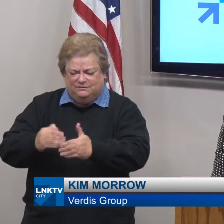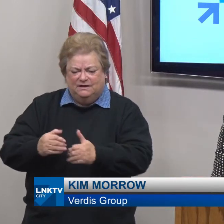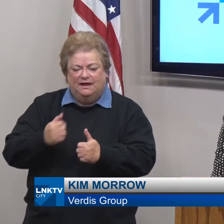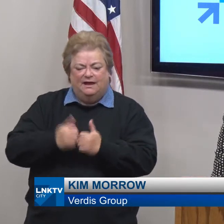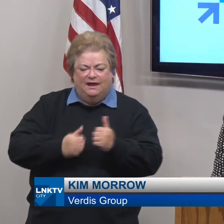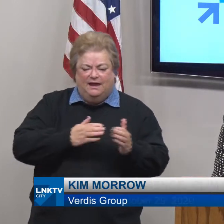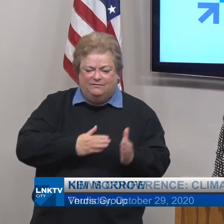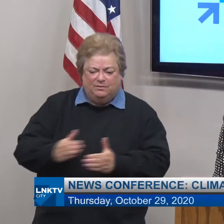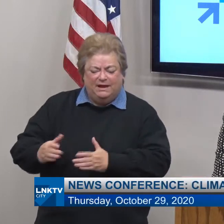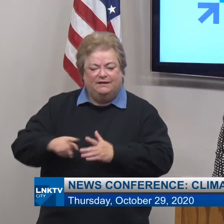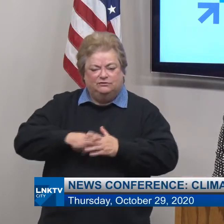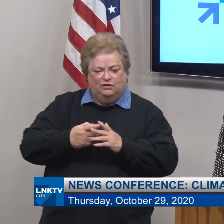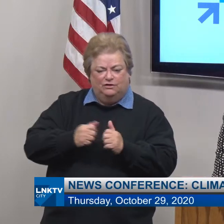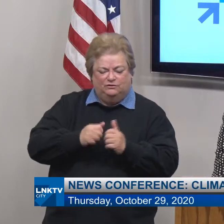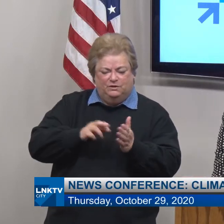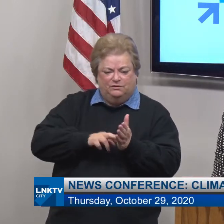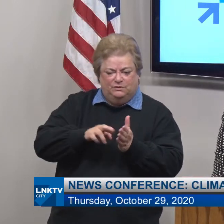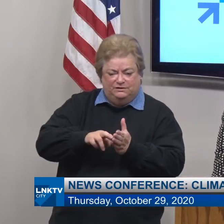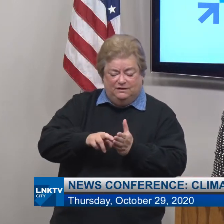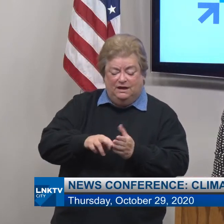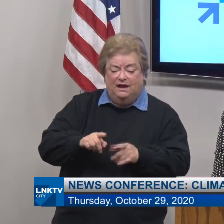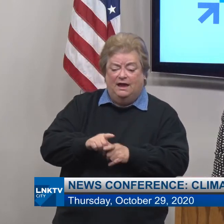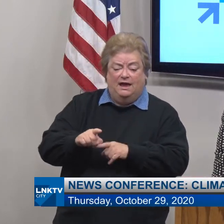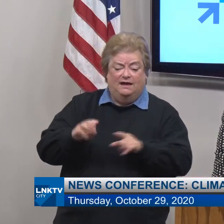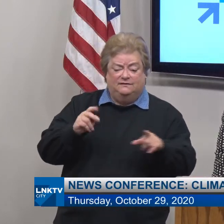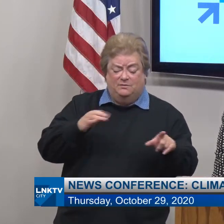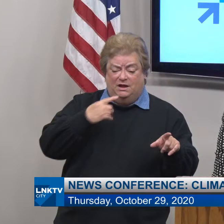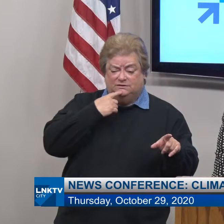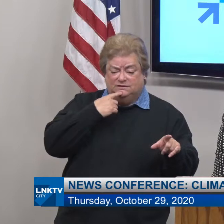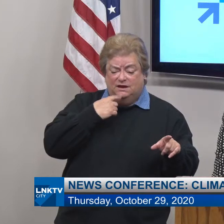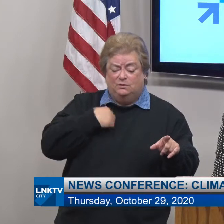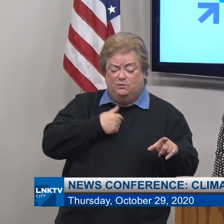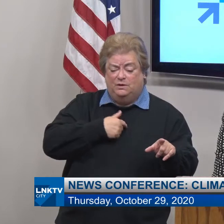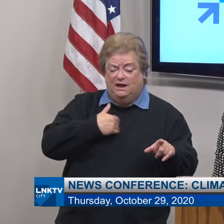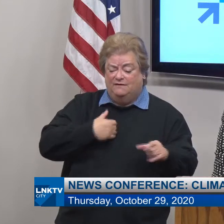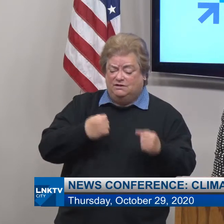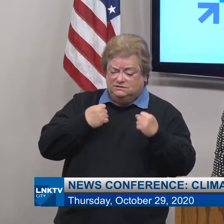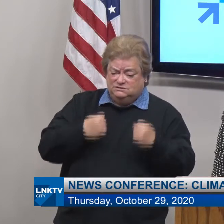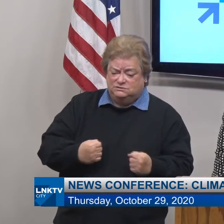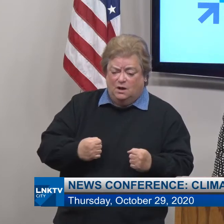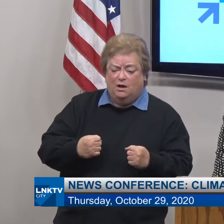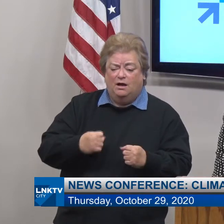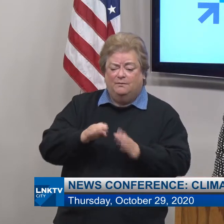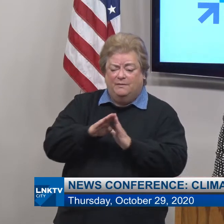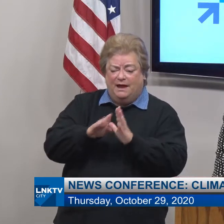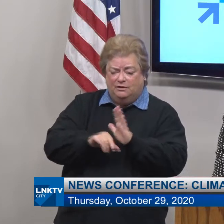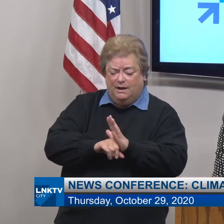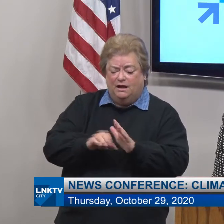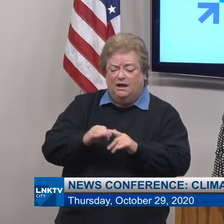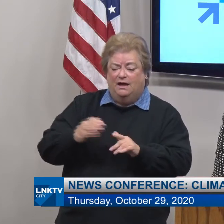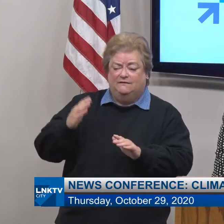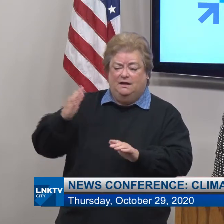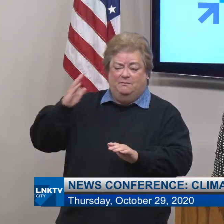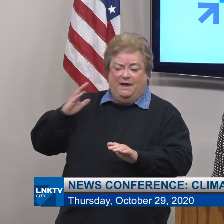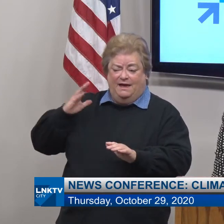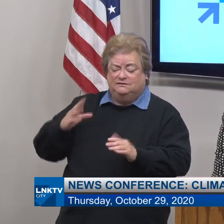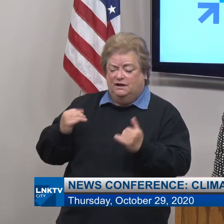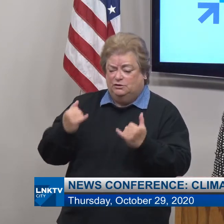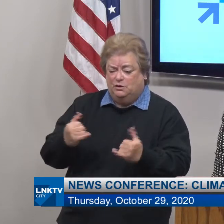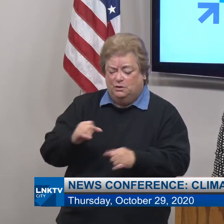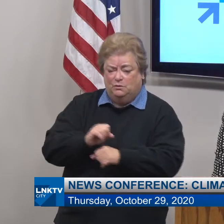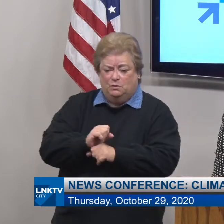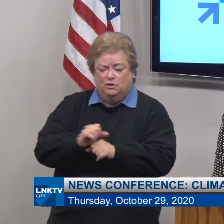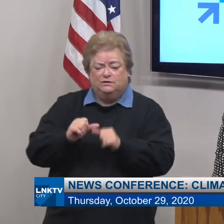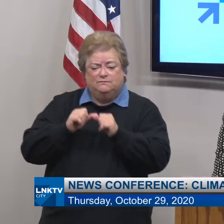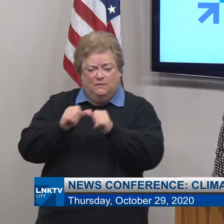plan begins with research. As the mayor mentioned, Lincoln is fortunate to have a solid background of past and current work related to